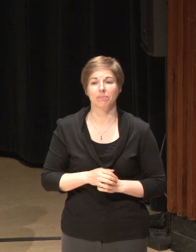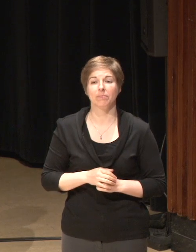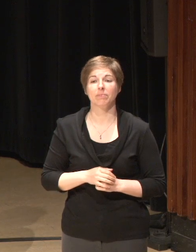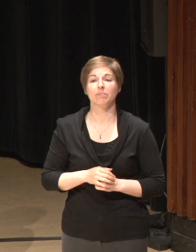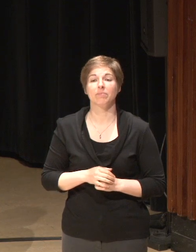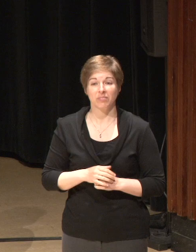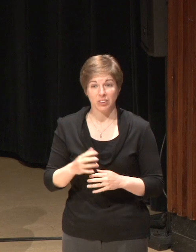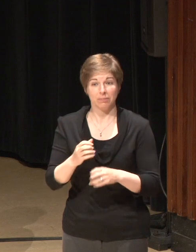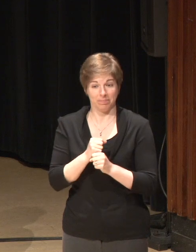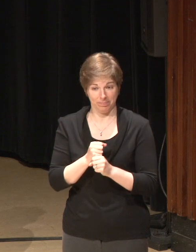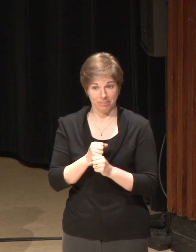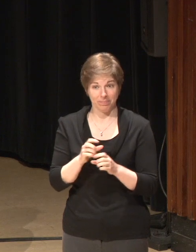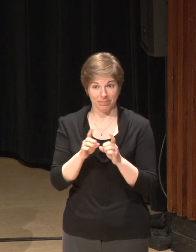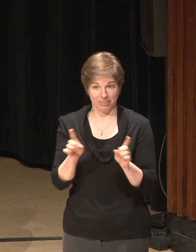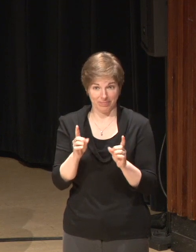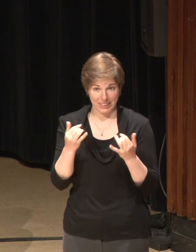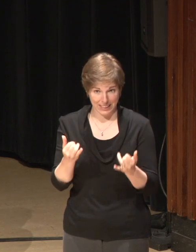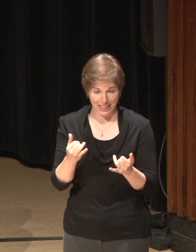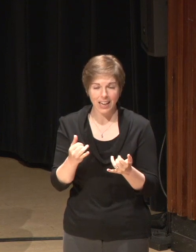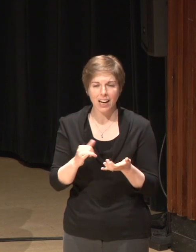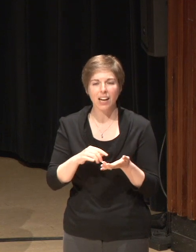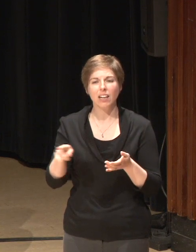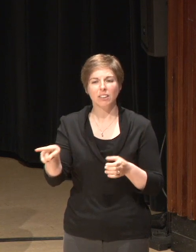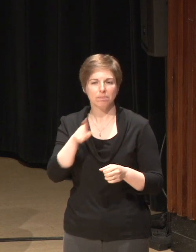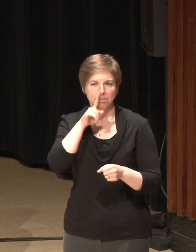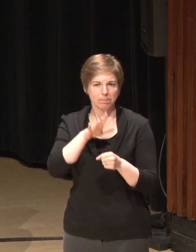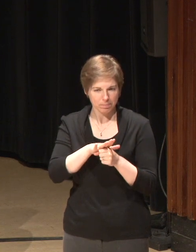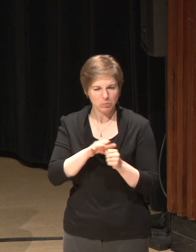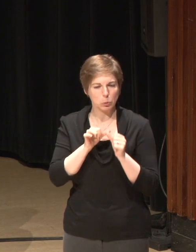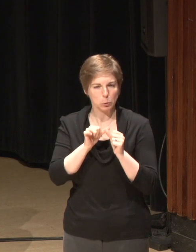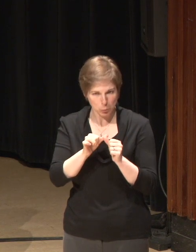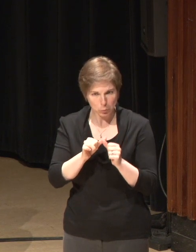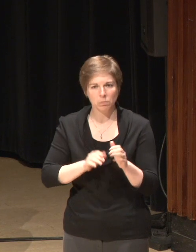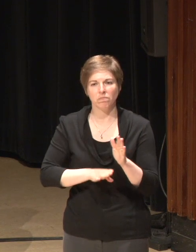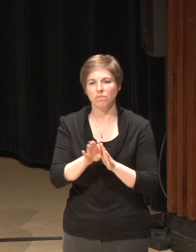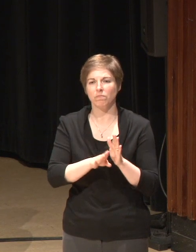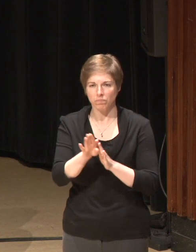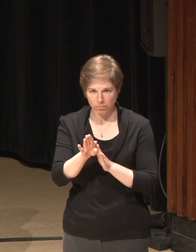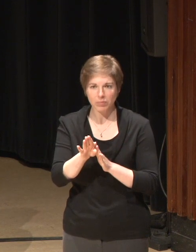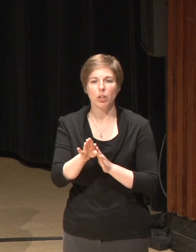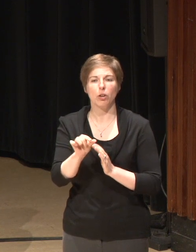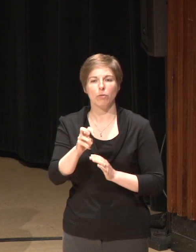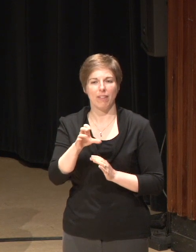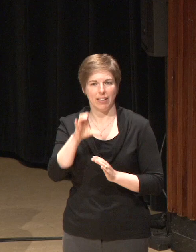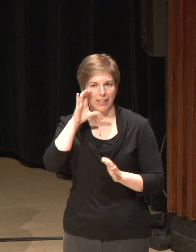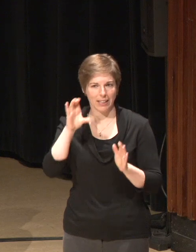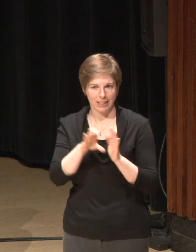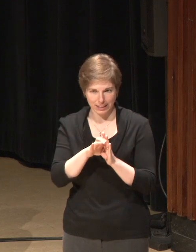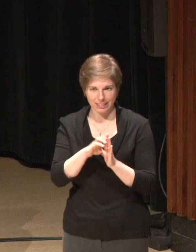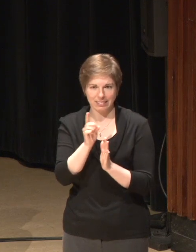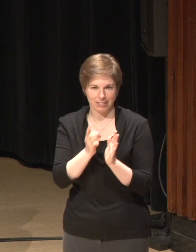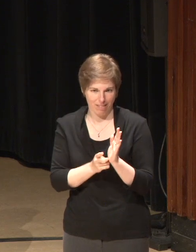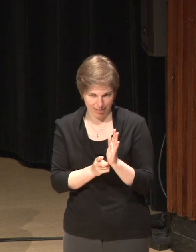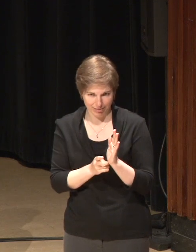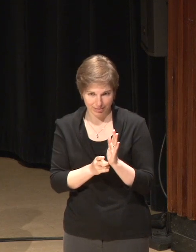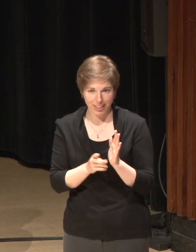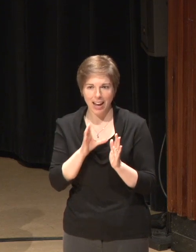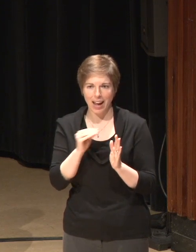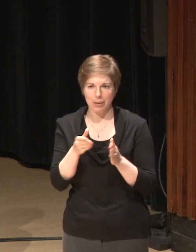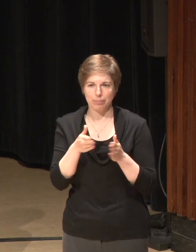she remains committed to furthering her education at public relations and graphic design. So please welcome Sarah Densmore.